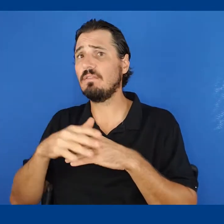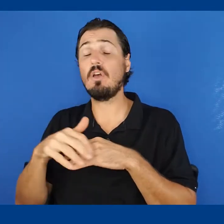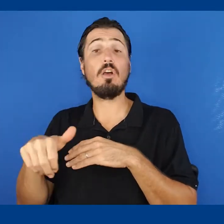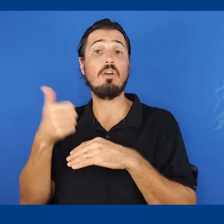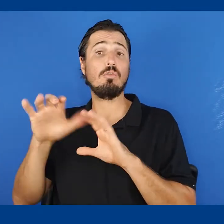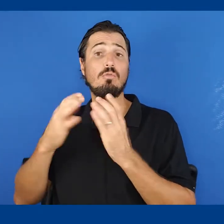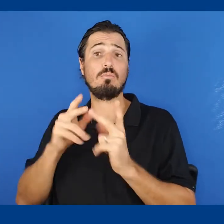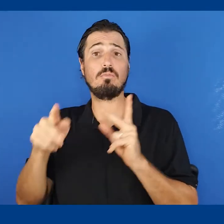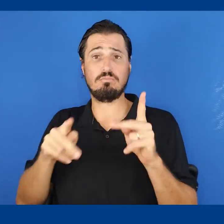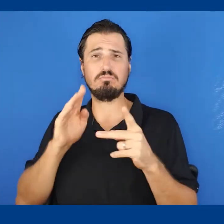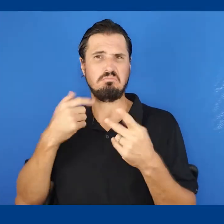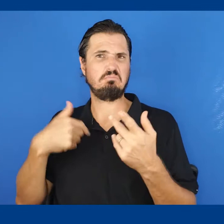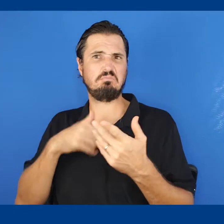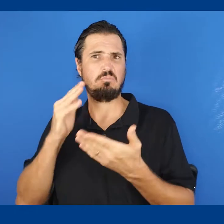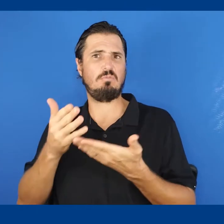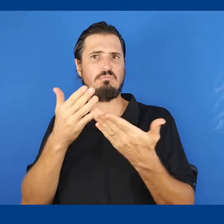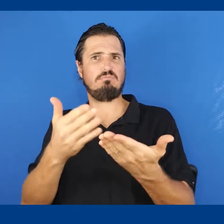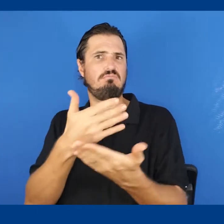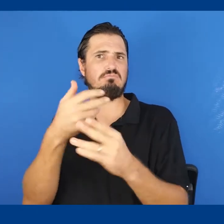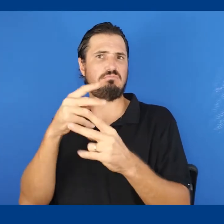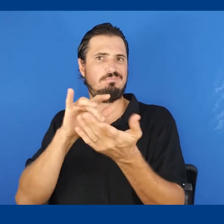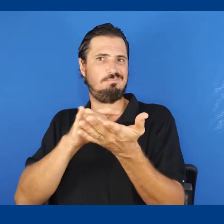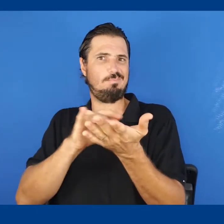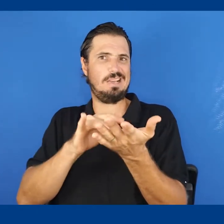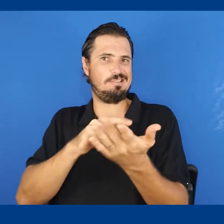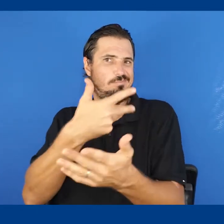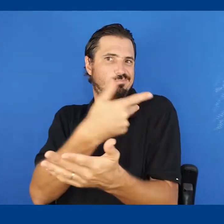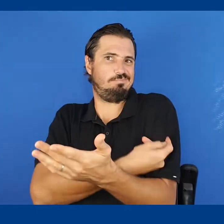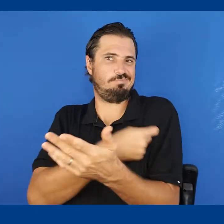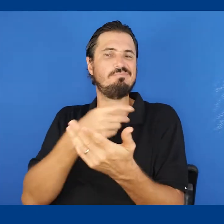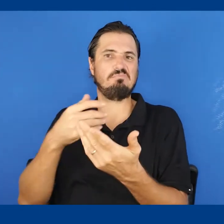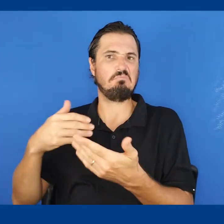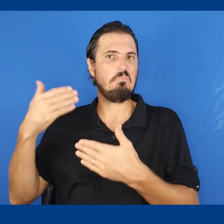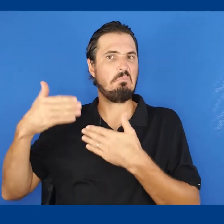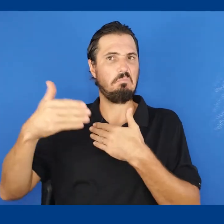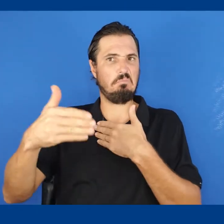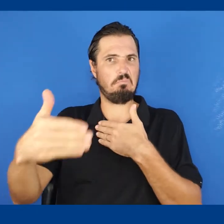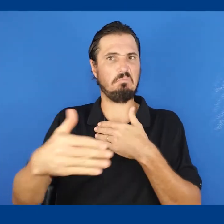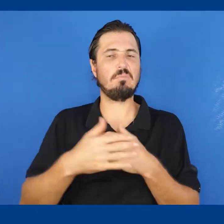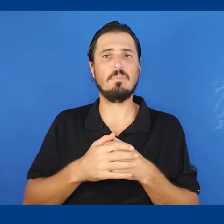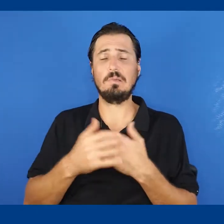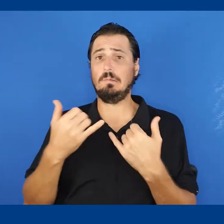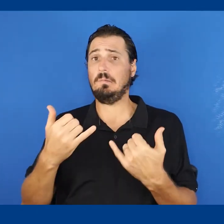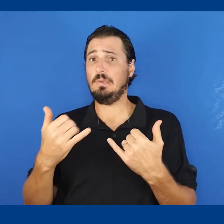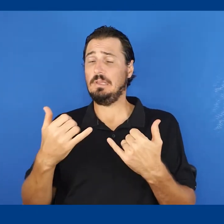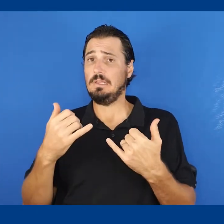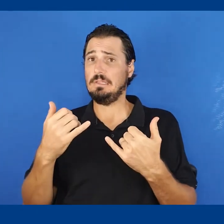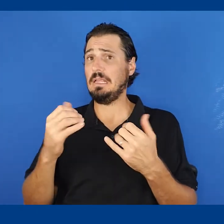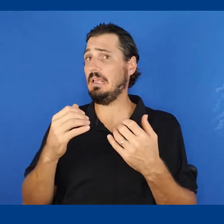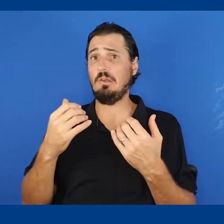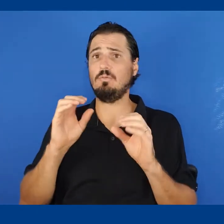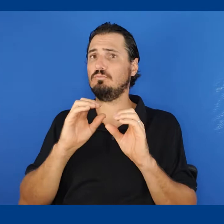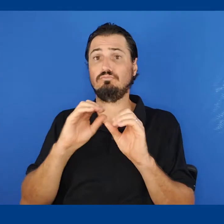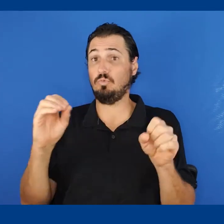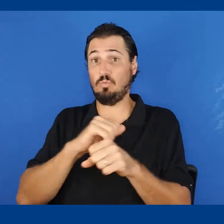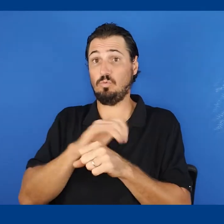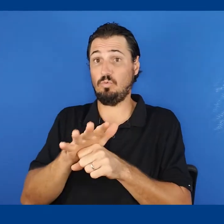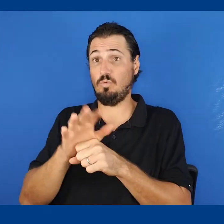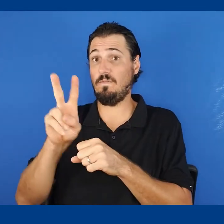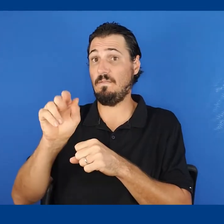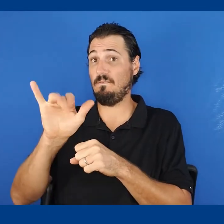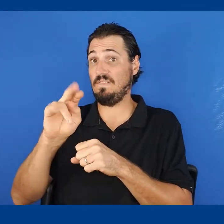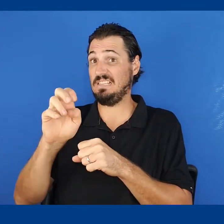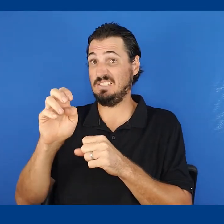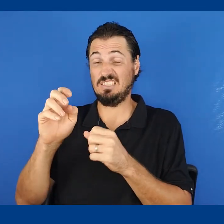vaccines in the months to come as they become more available. At this time, there is no COVID-19 vaccine approved for children. If you are